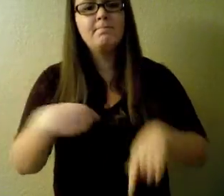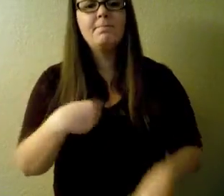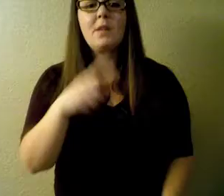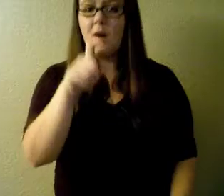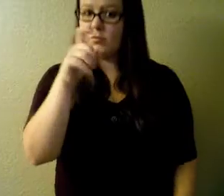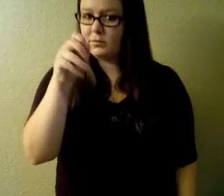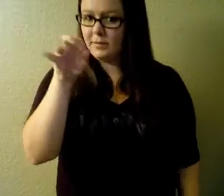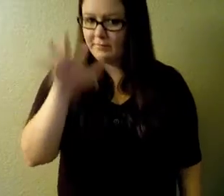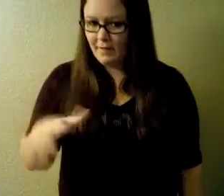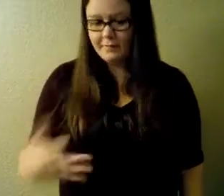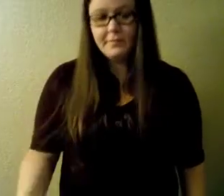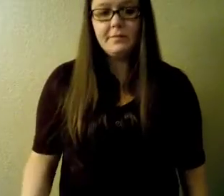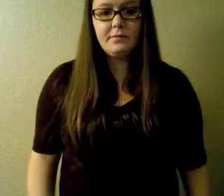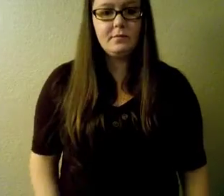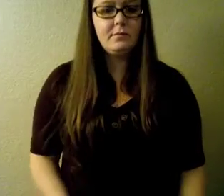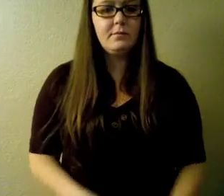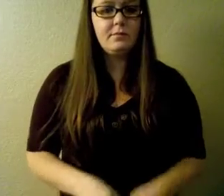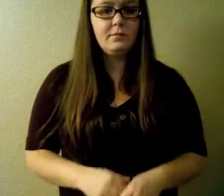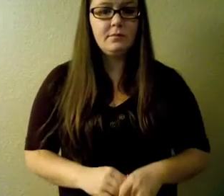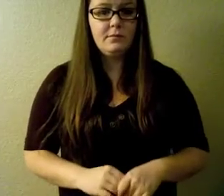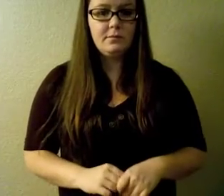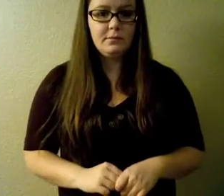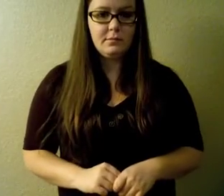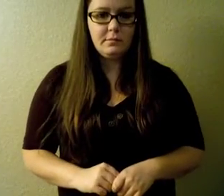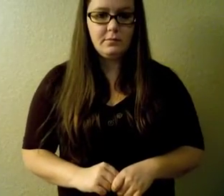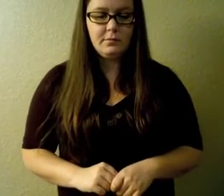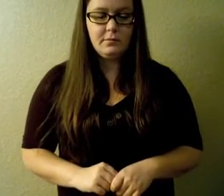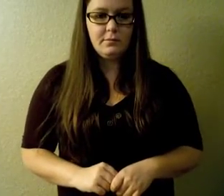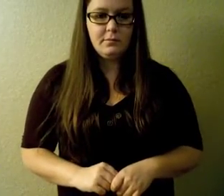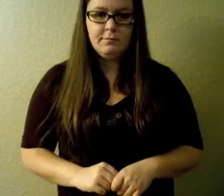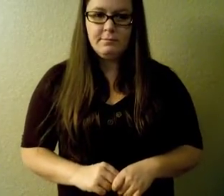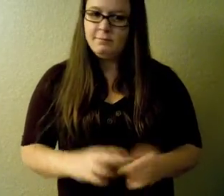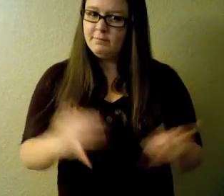Now we'll do one that gets a little bit more complicated. What if we want to find